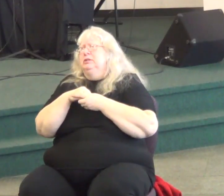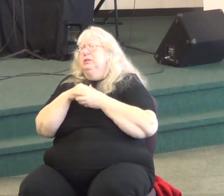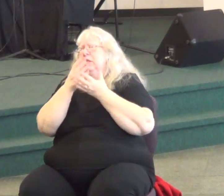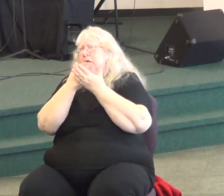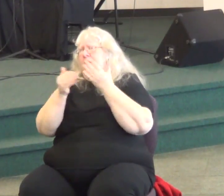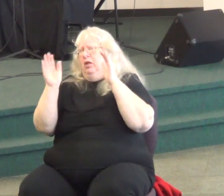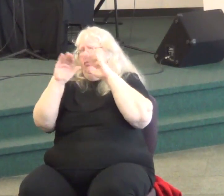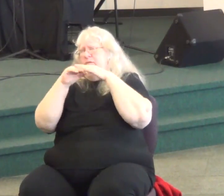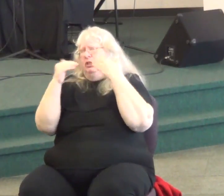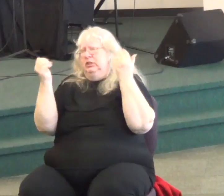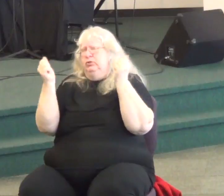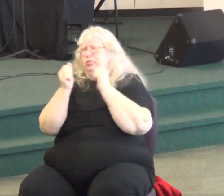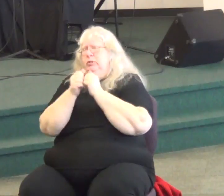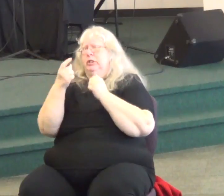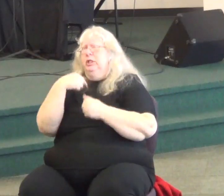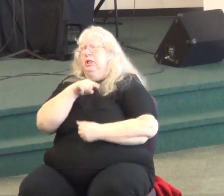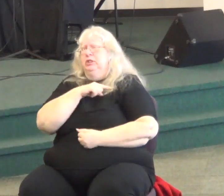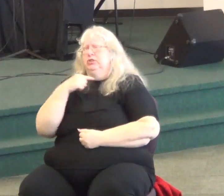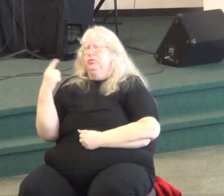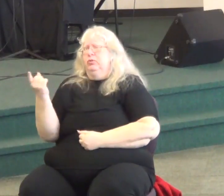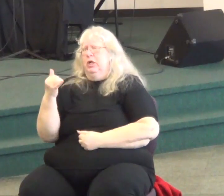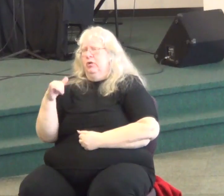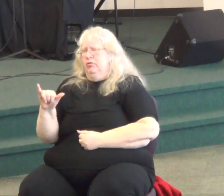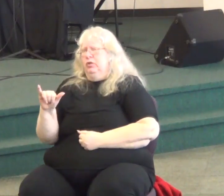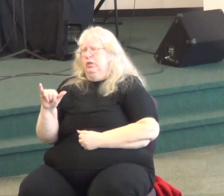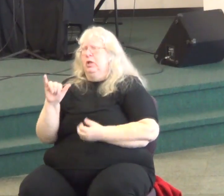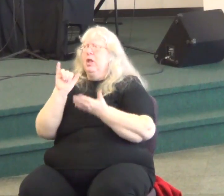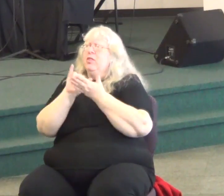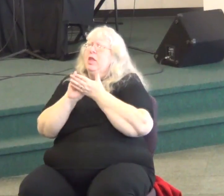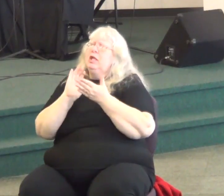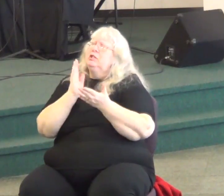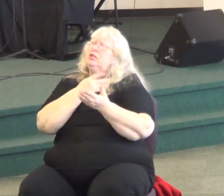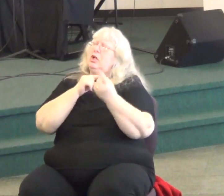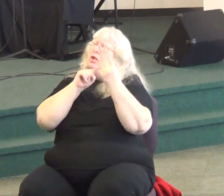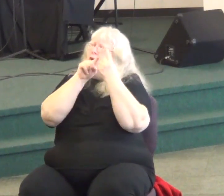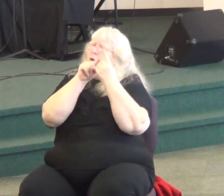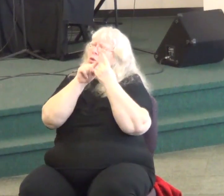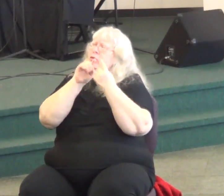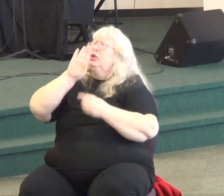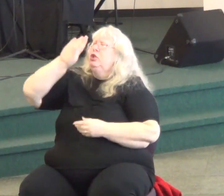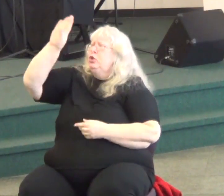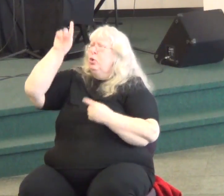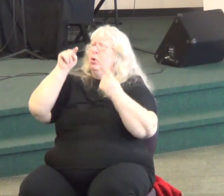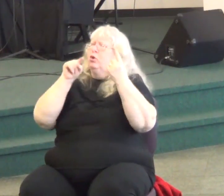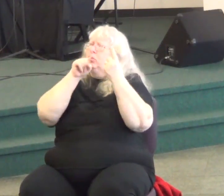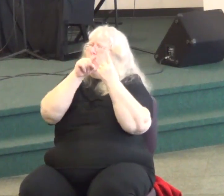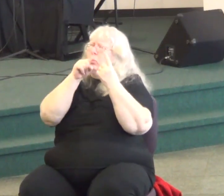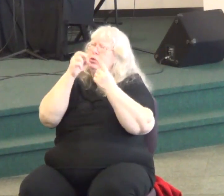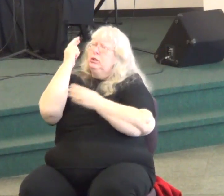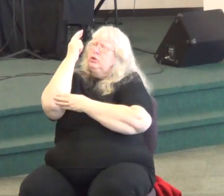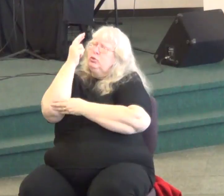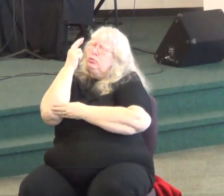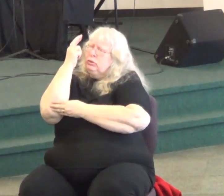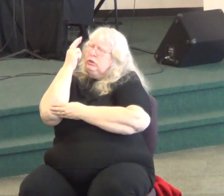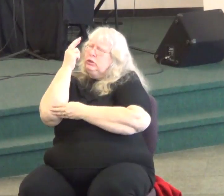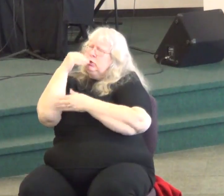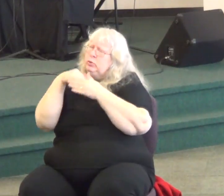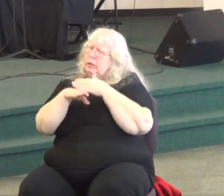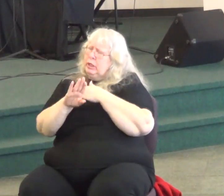ever. That's our goal. It's your goal. That's why you rode into town today, was to set